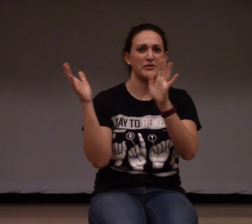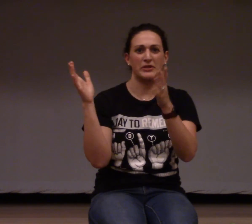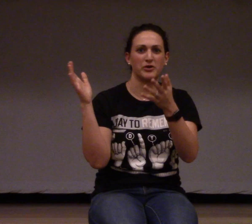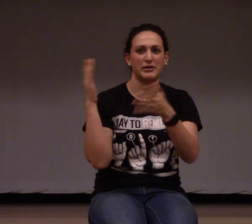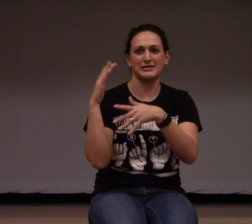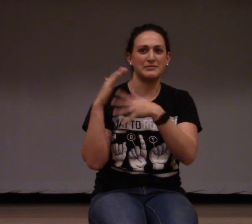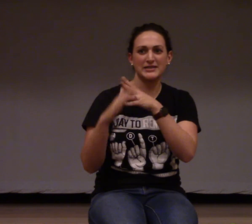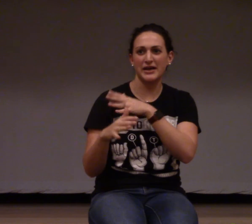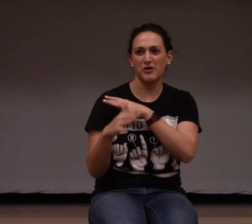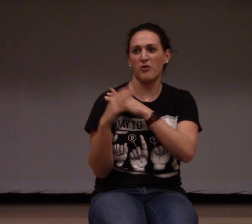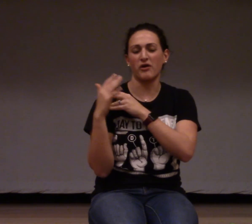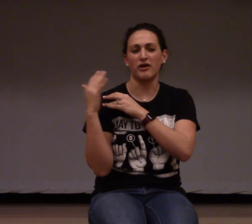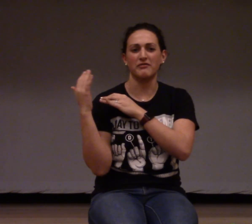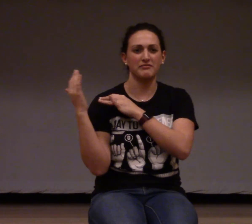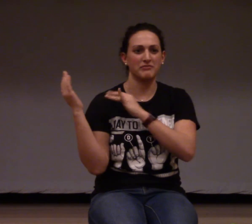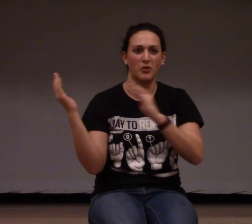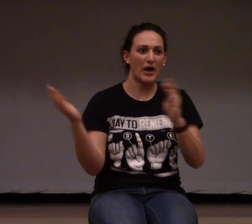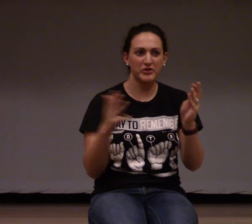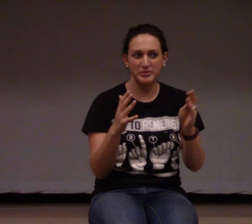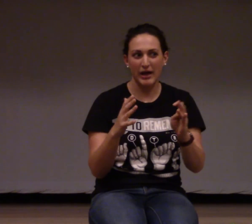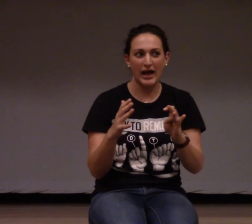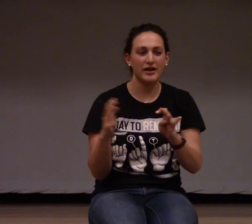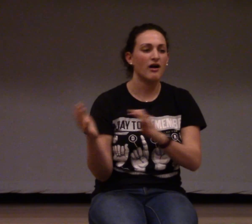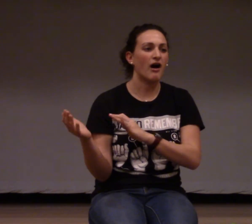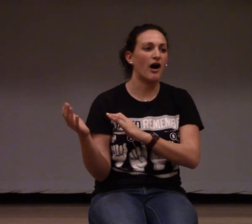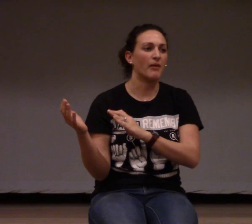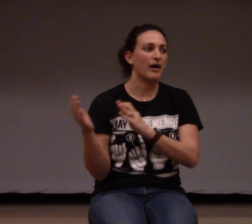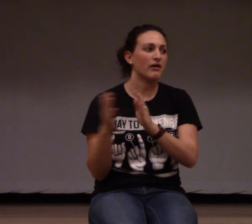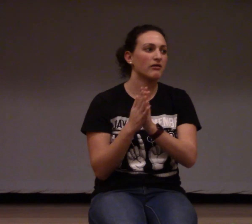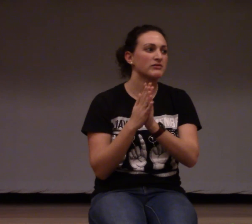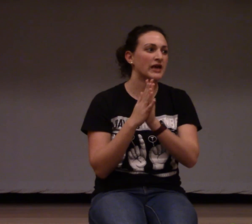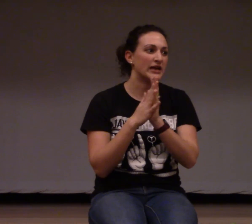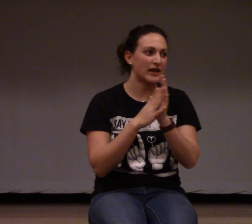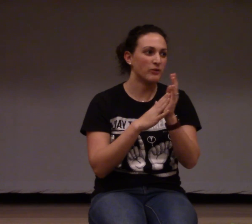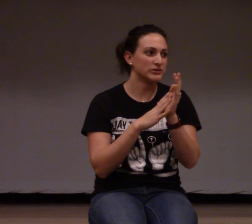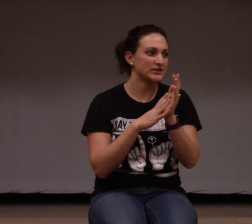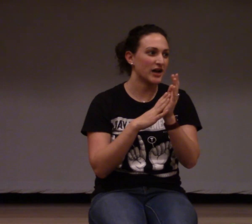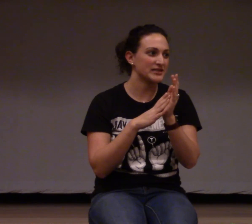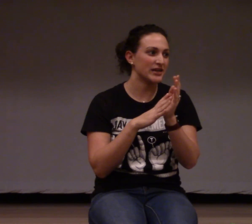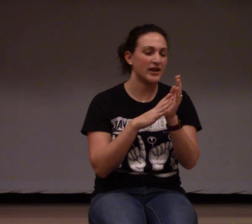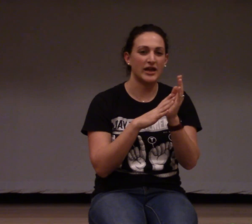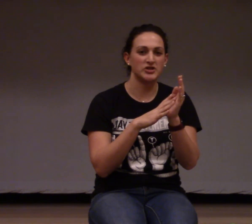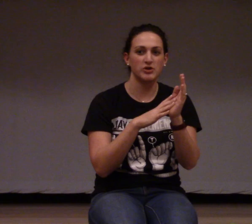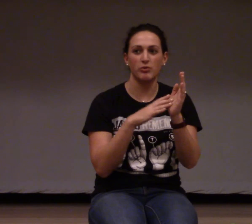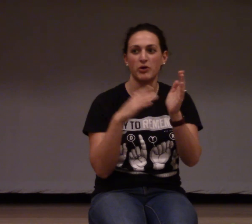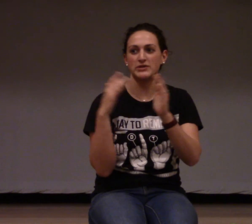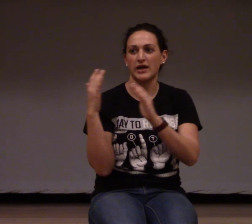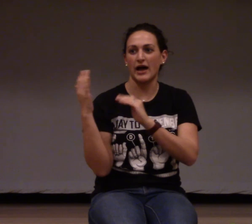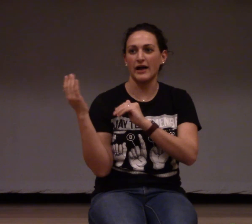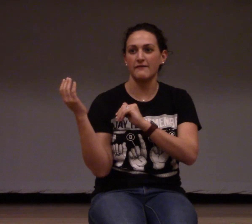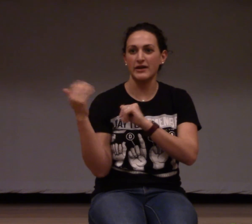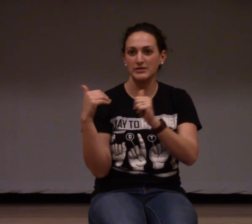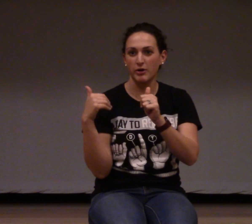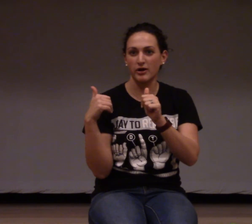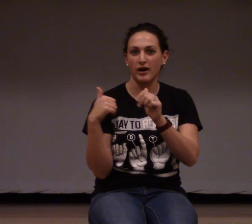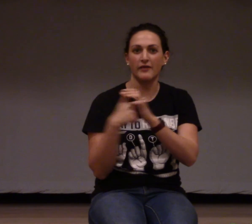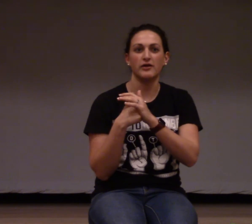either because I'm sick or the weather's bad, Kate and I will discuss it, and she will post it on Facebook, on the